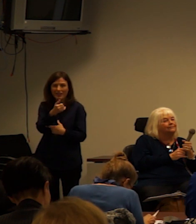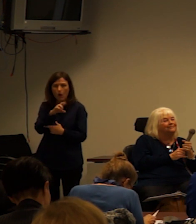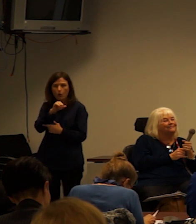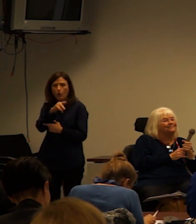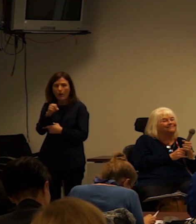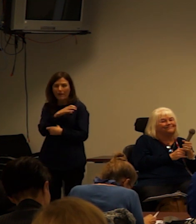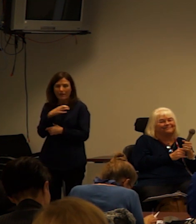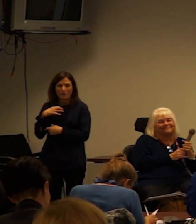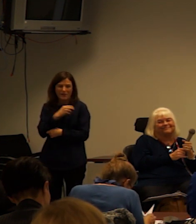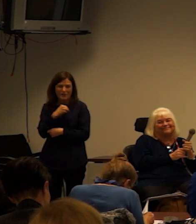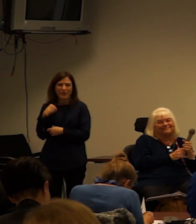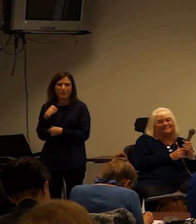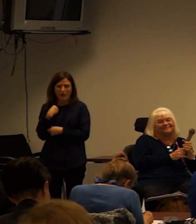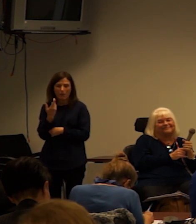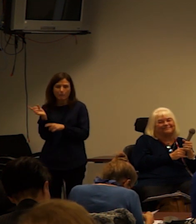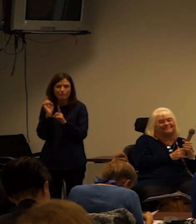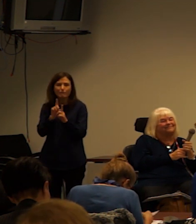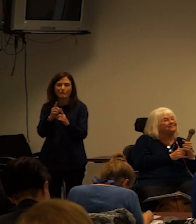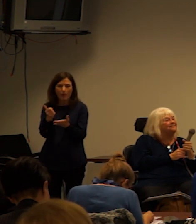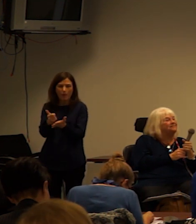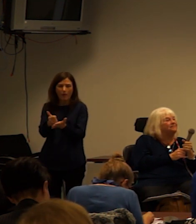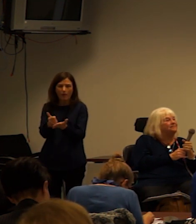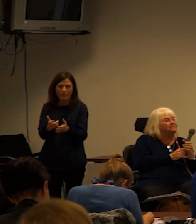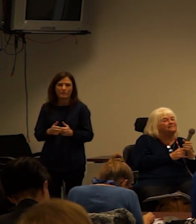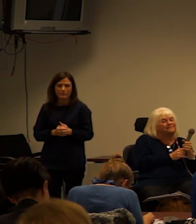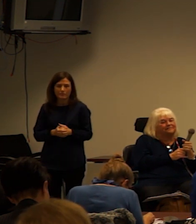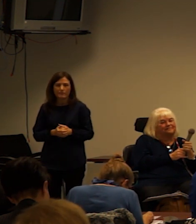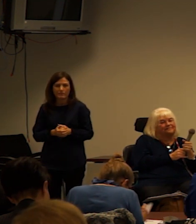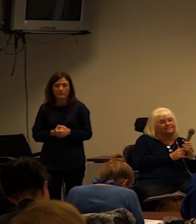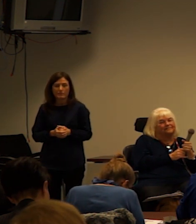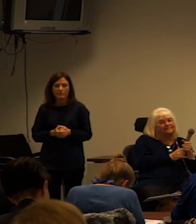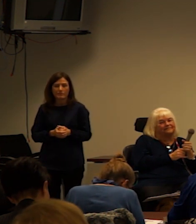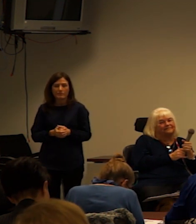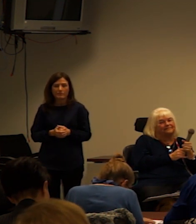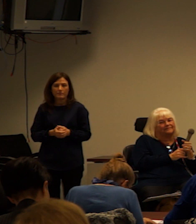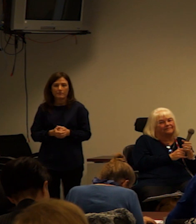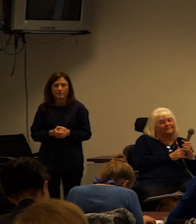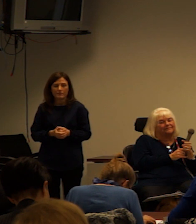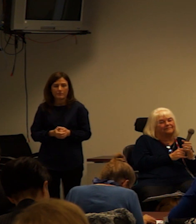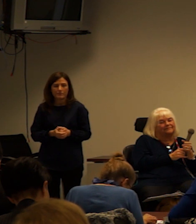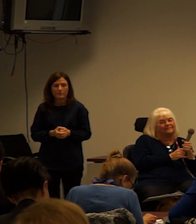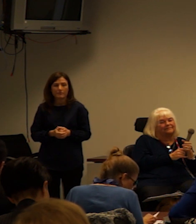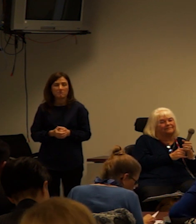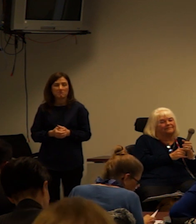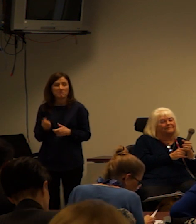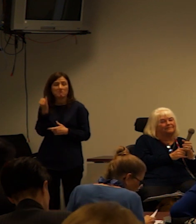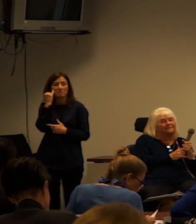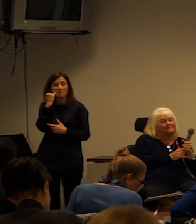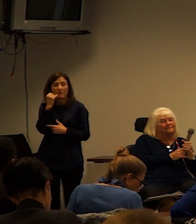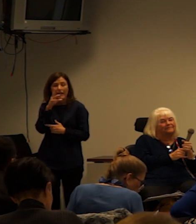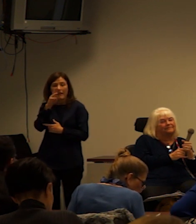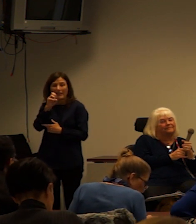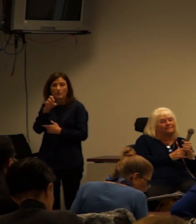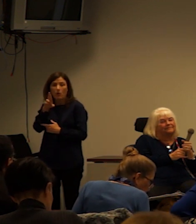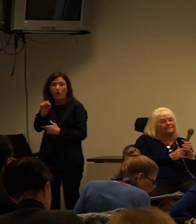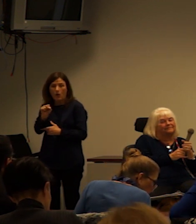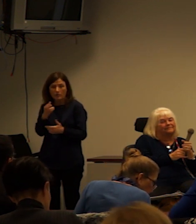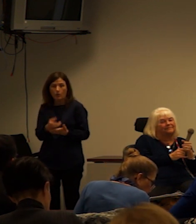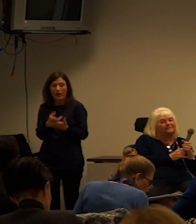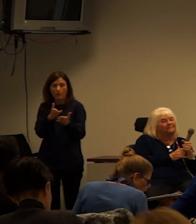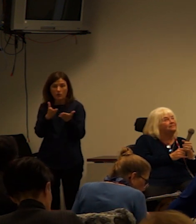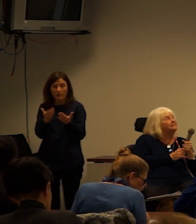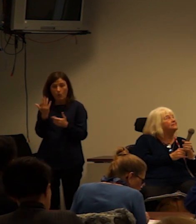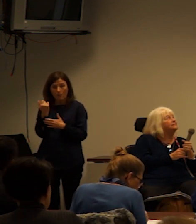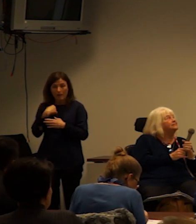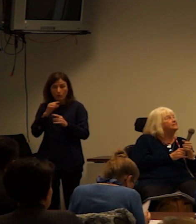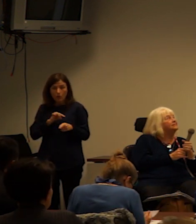member and ask them to help. Or if, say, Rehab Services wanted me to come over and